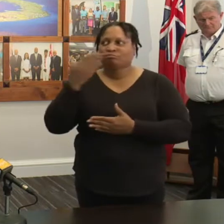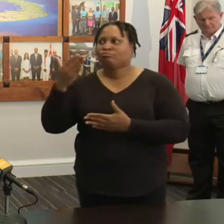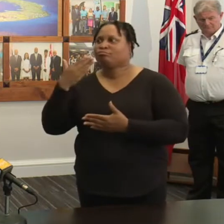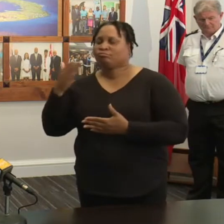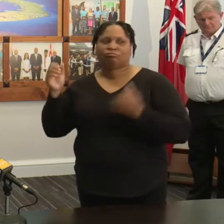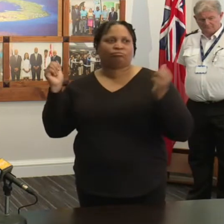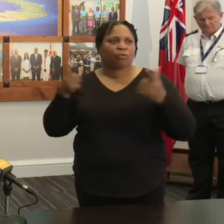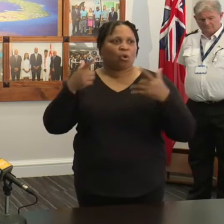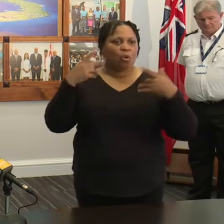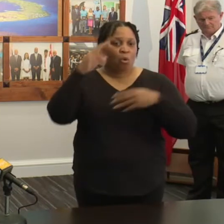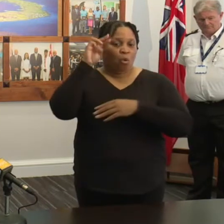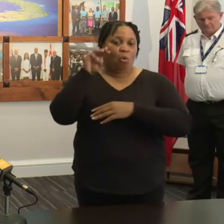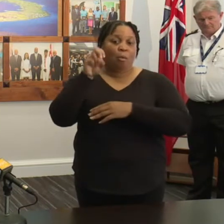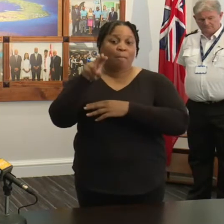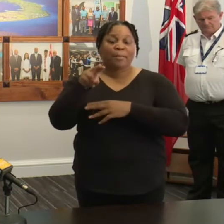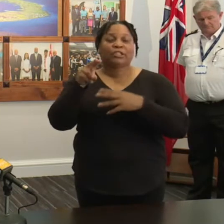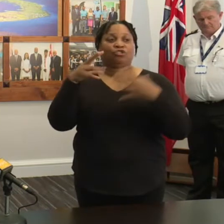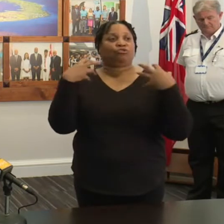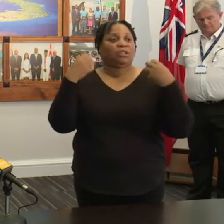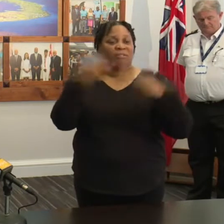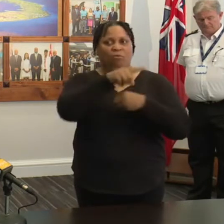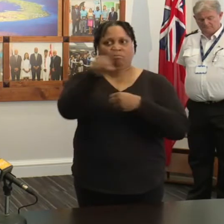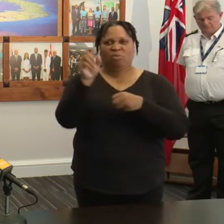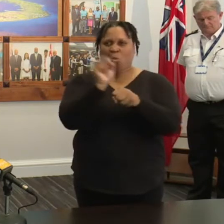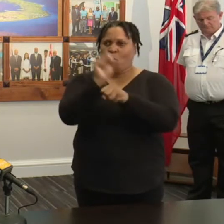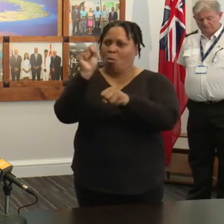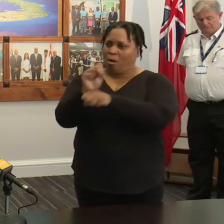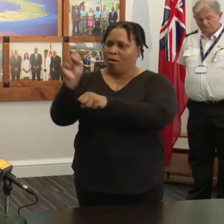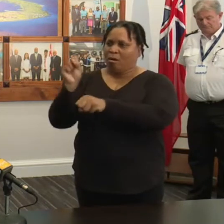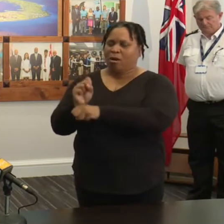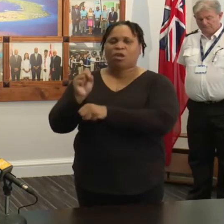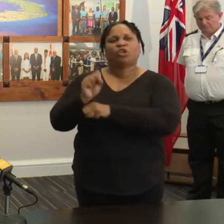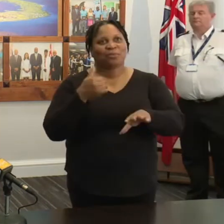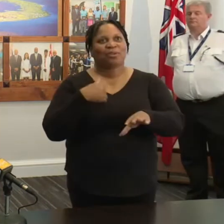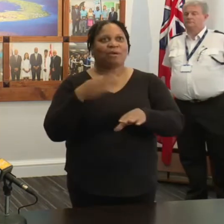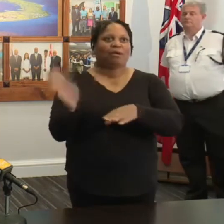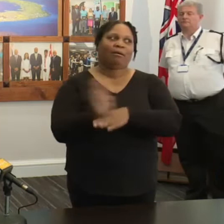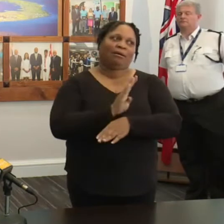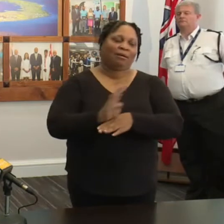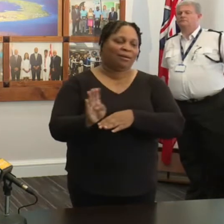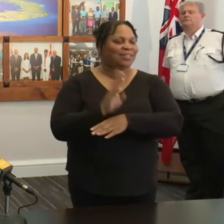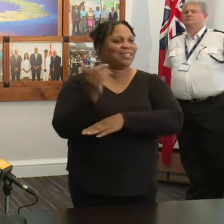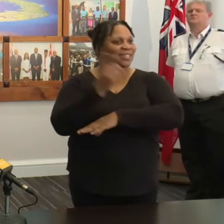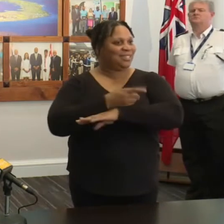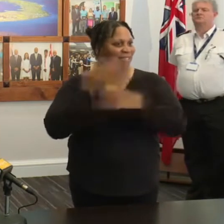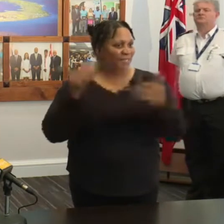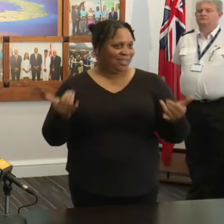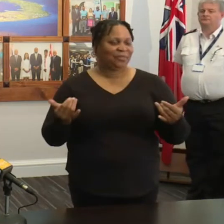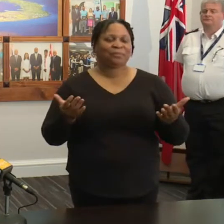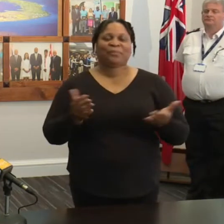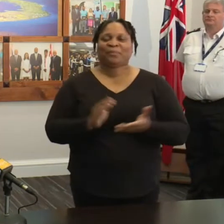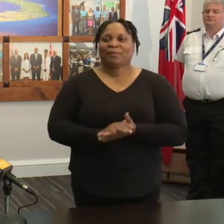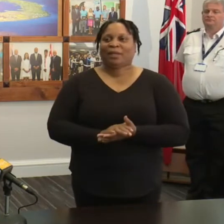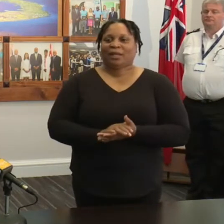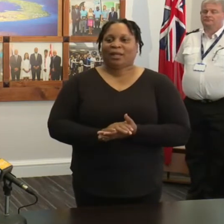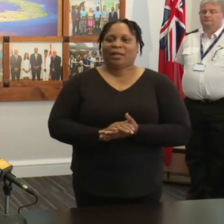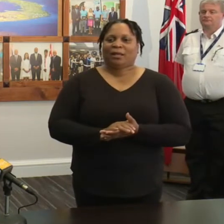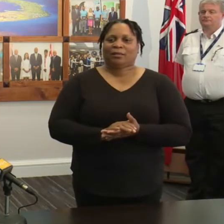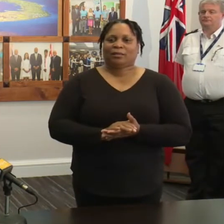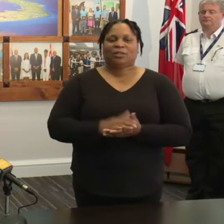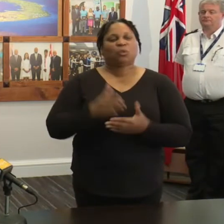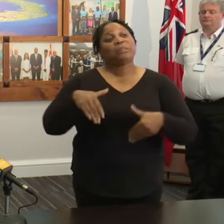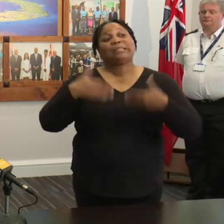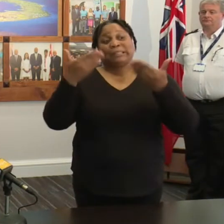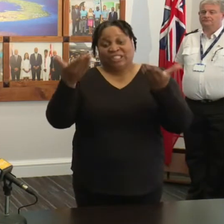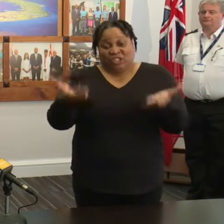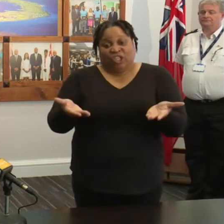those persons who have actually worked to try to source these particular items today. There was a suggestion from a member